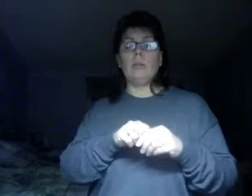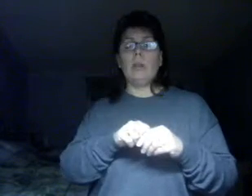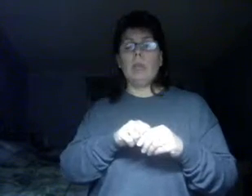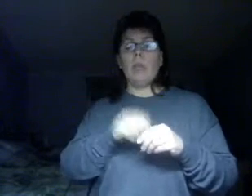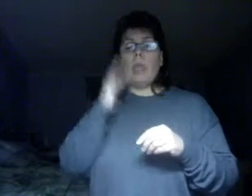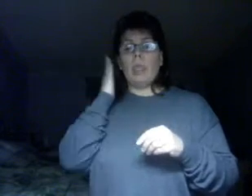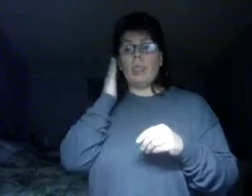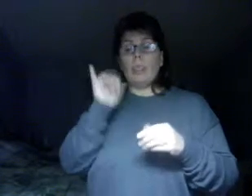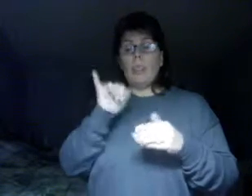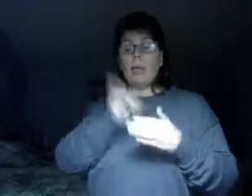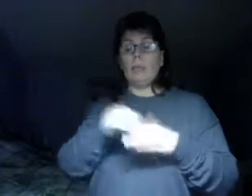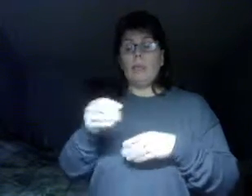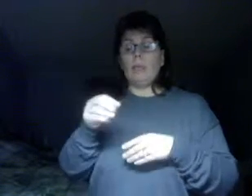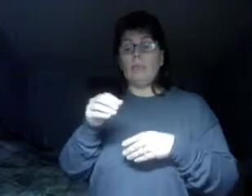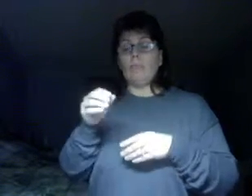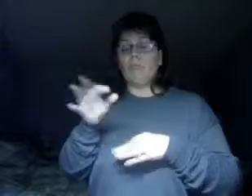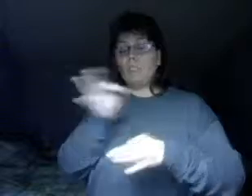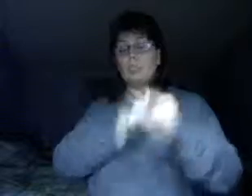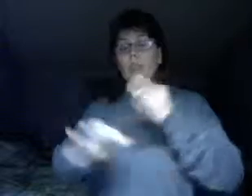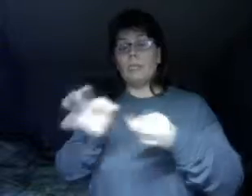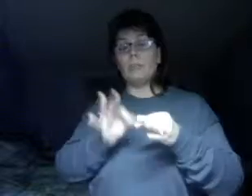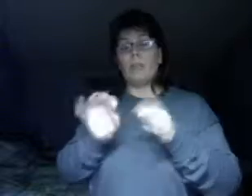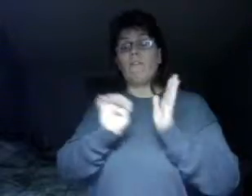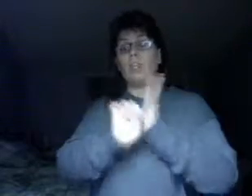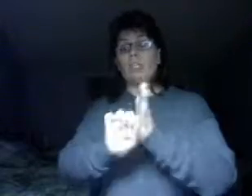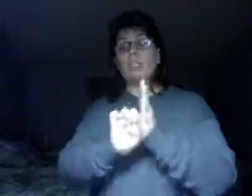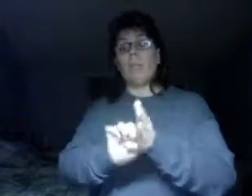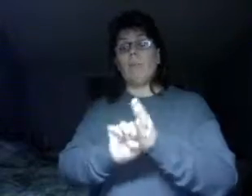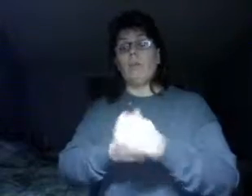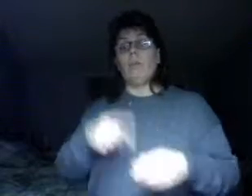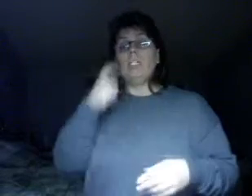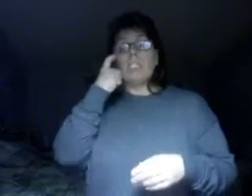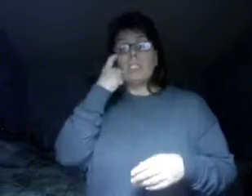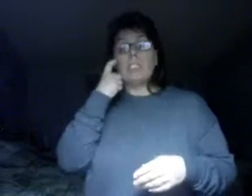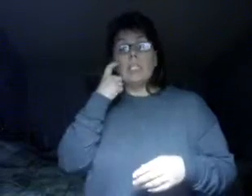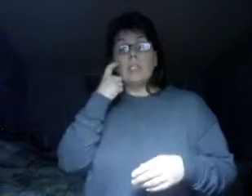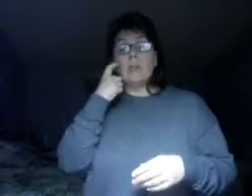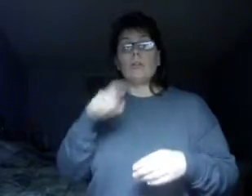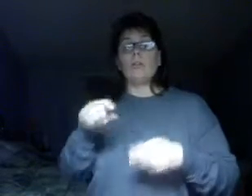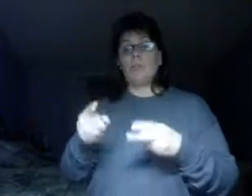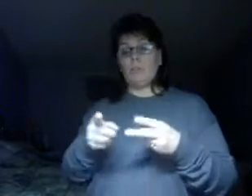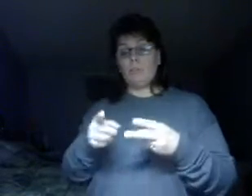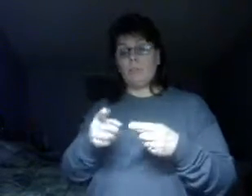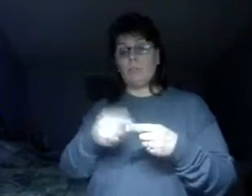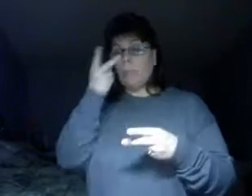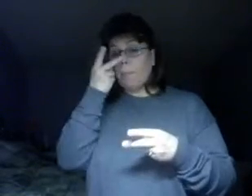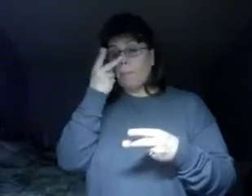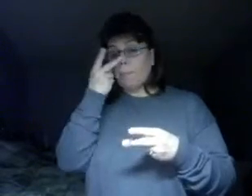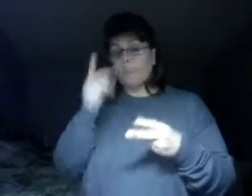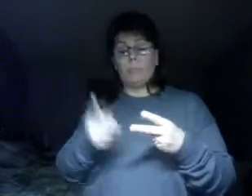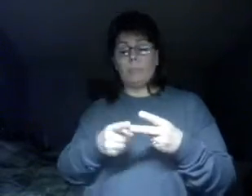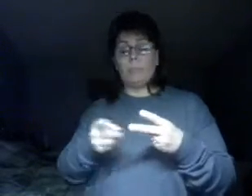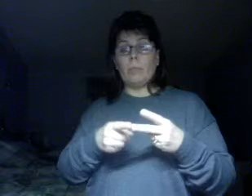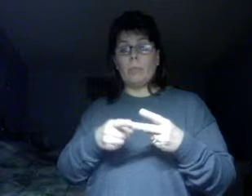example, saliva, perspiration, tears, urine, feces, or any other